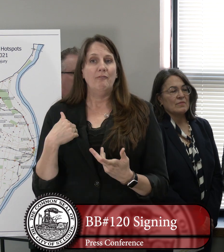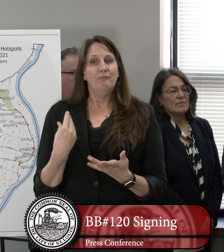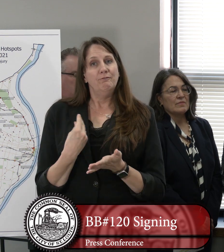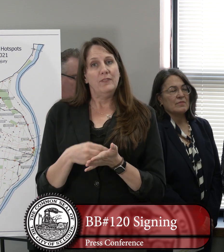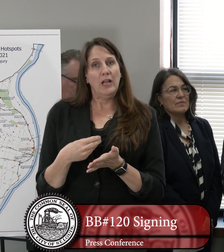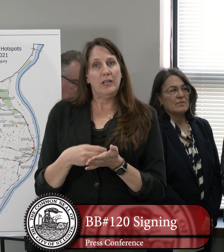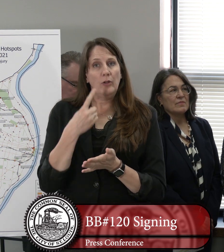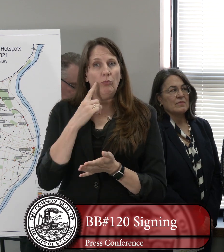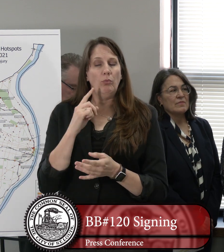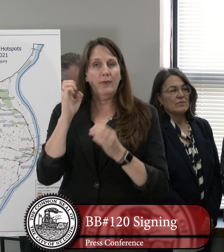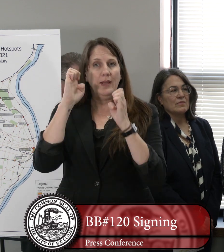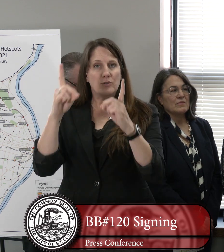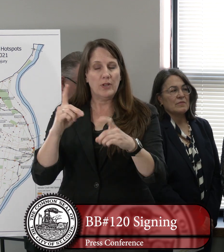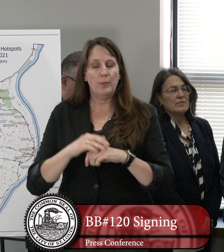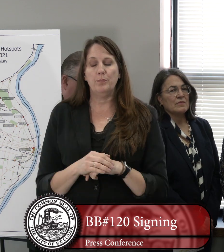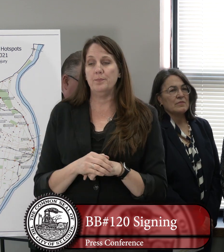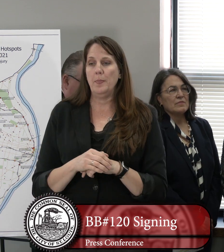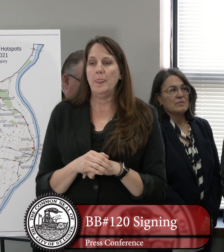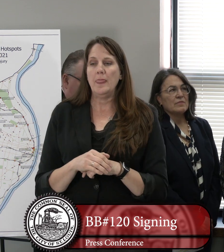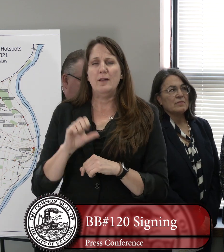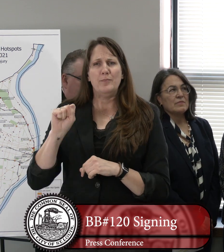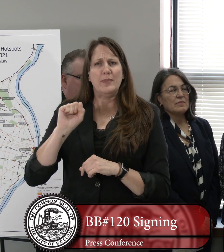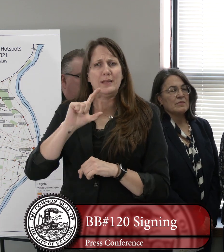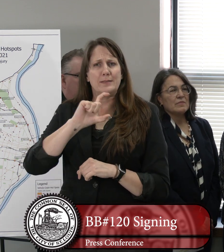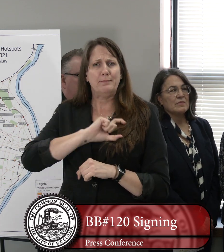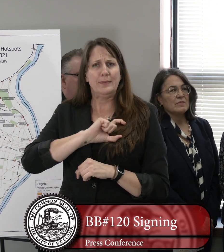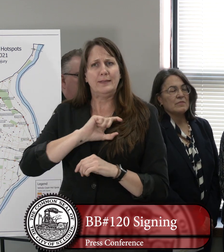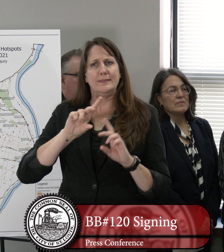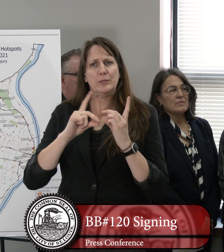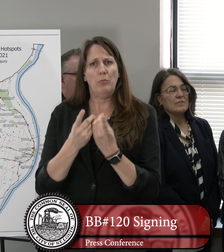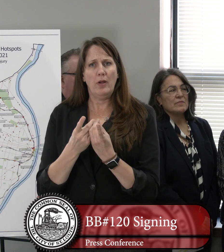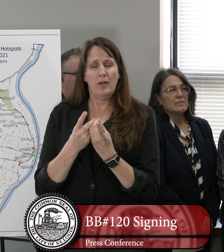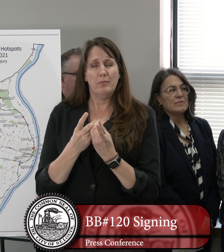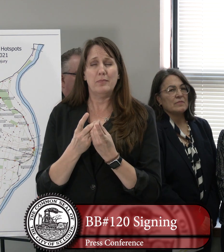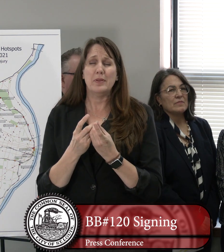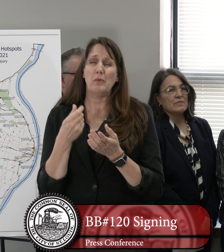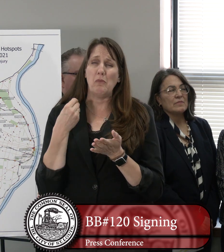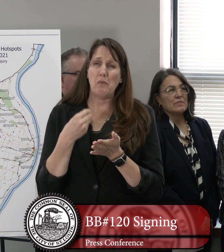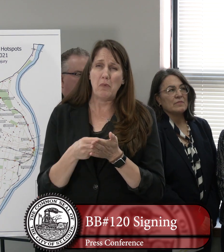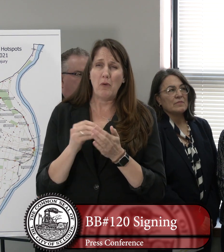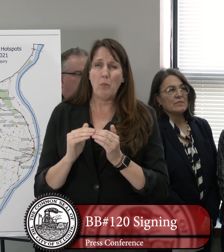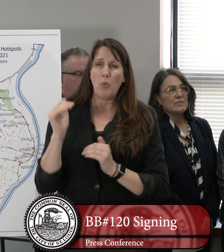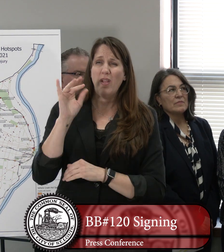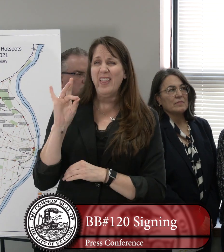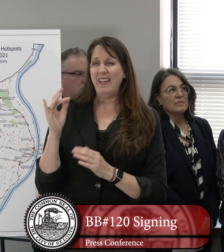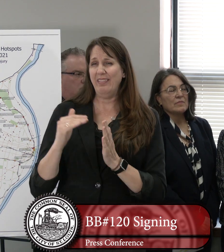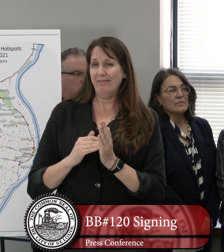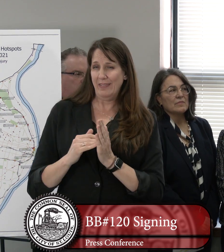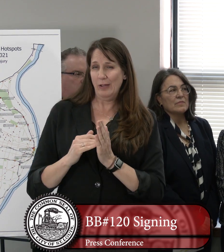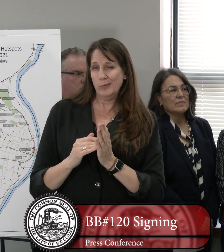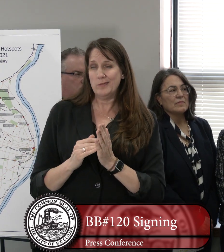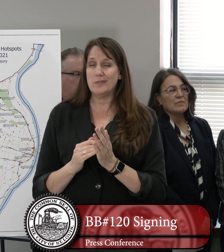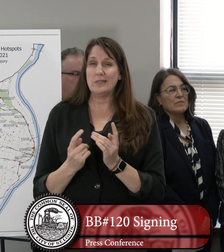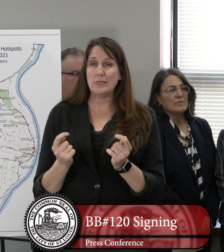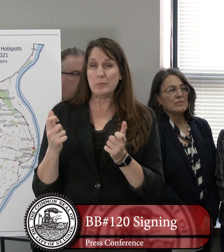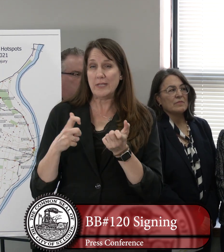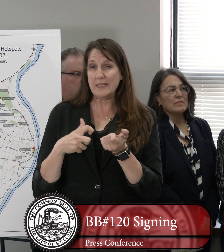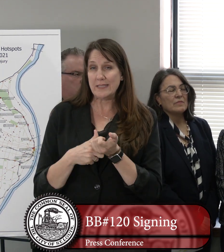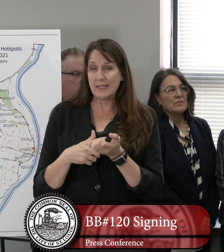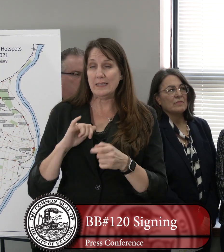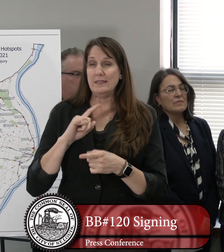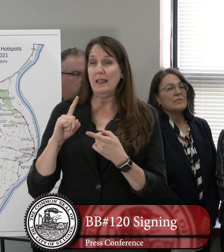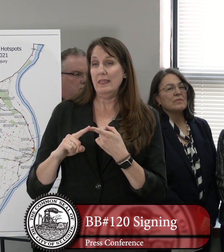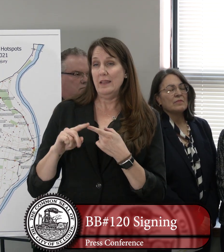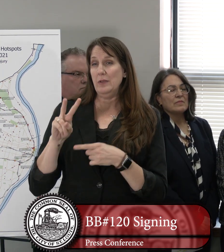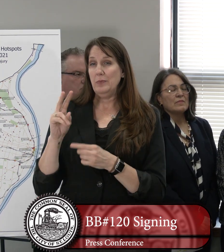the police department wrote more than 8,000 speeding tickets last year and more than 2,700 for signal violations, we need